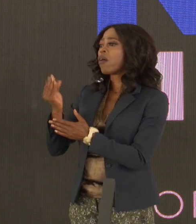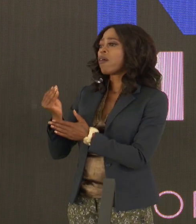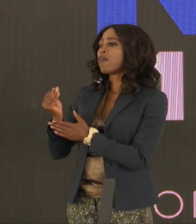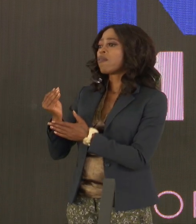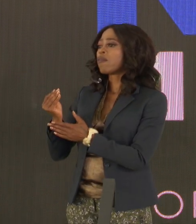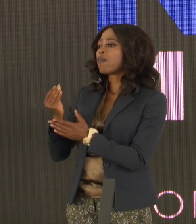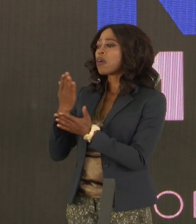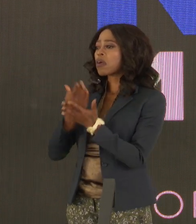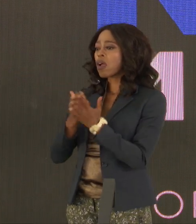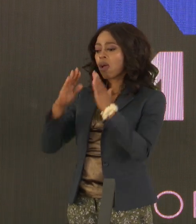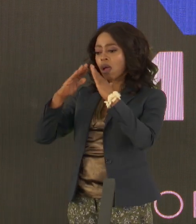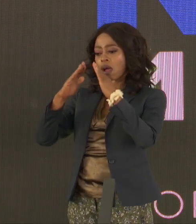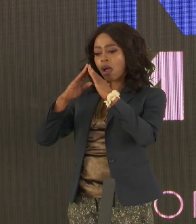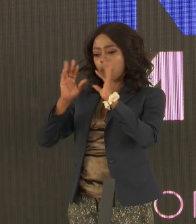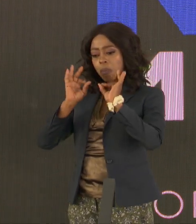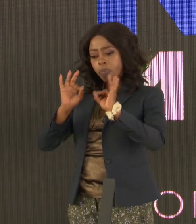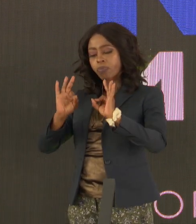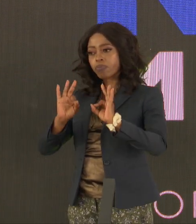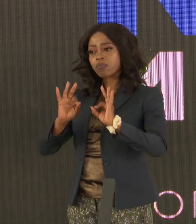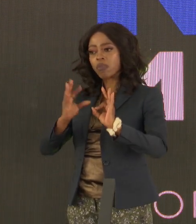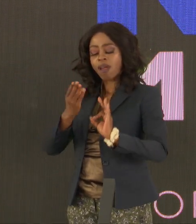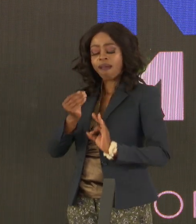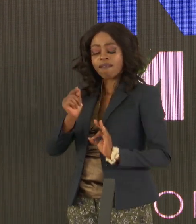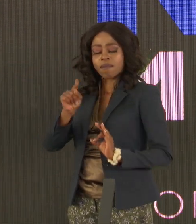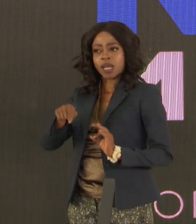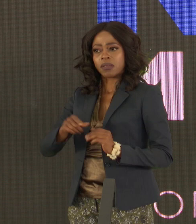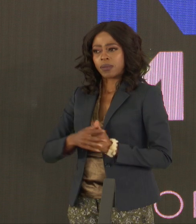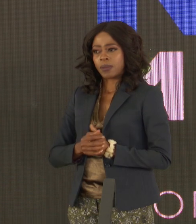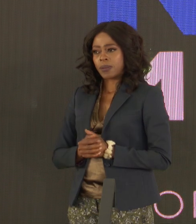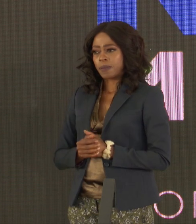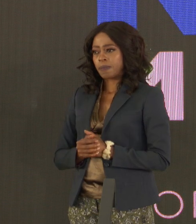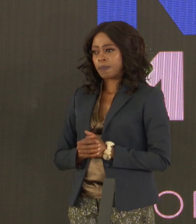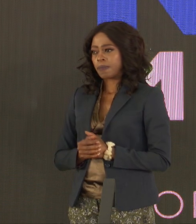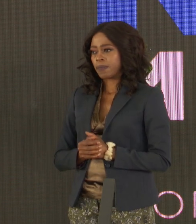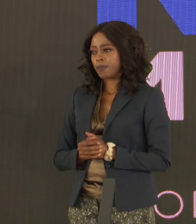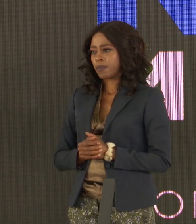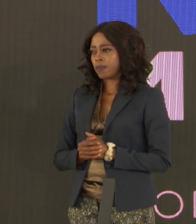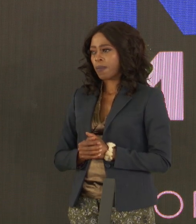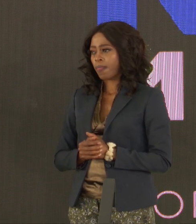in a proper home, in a house.